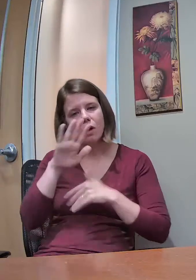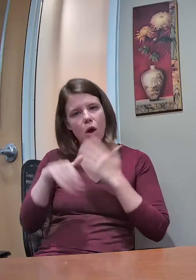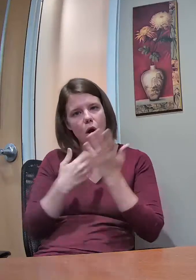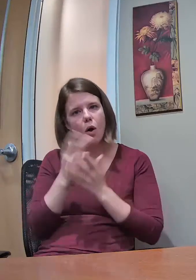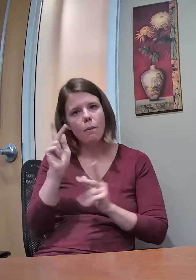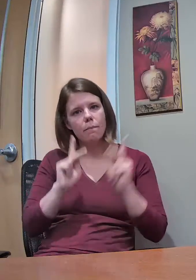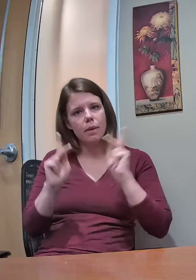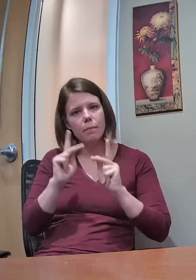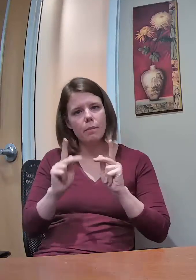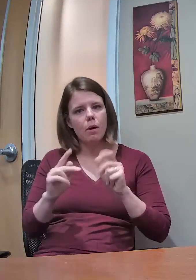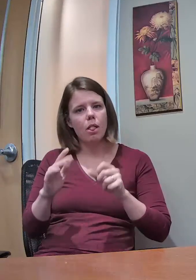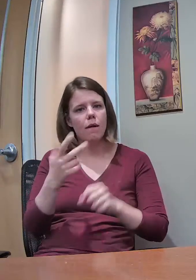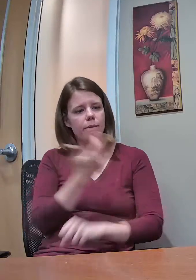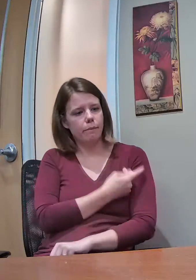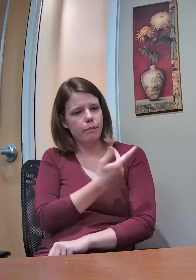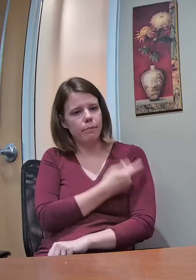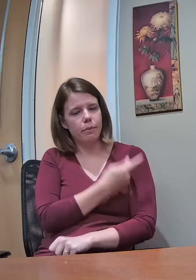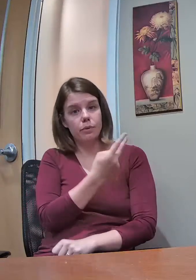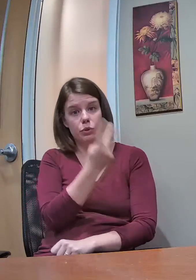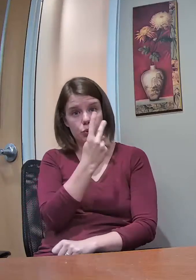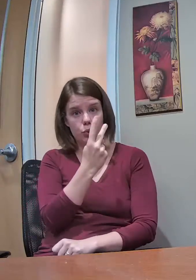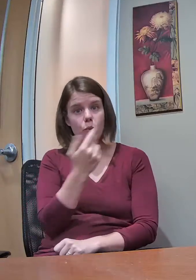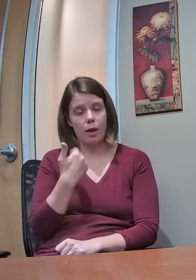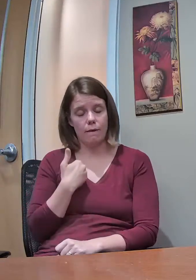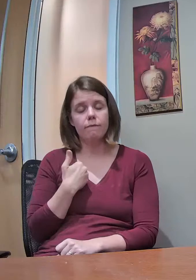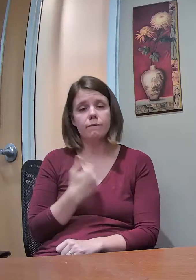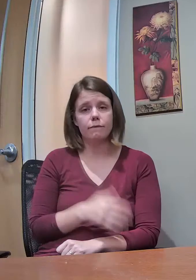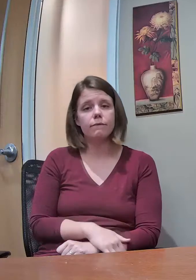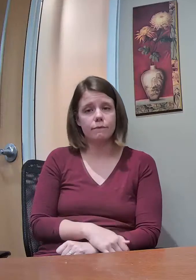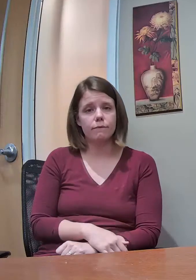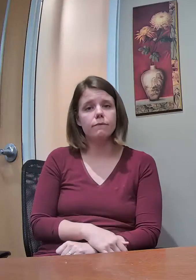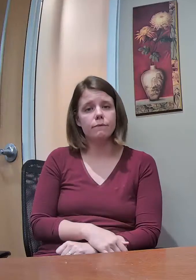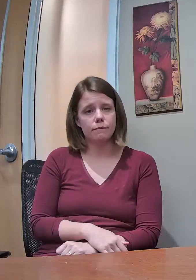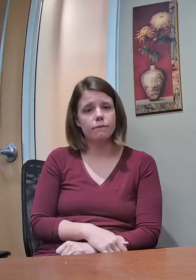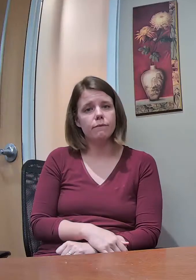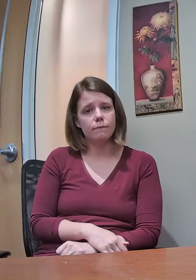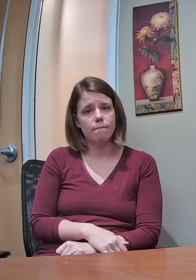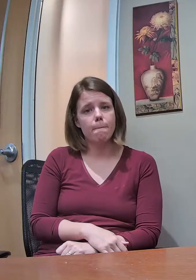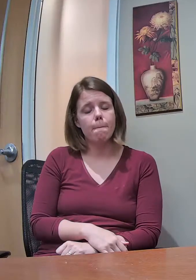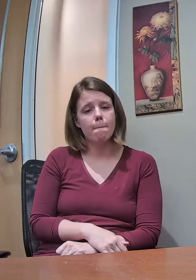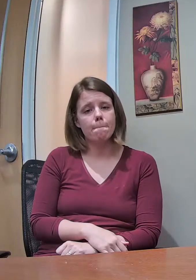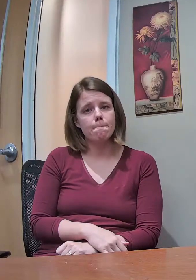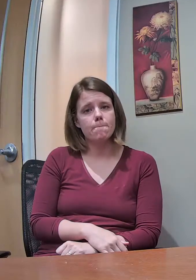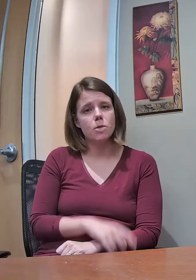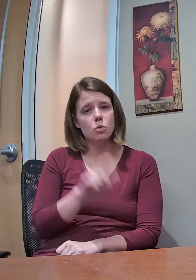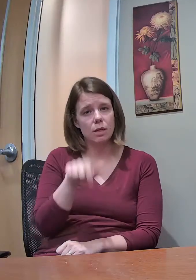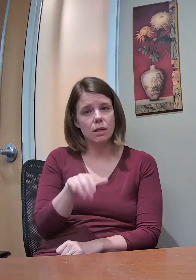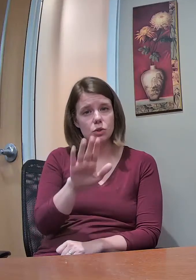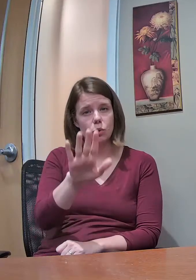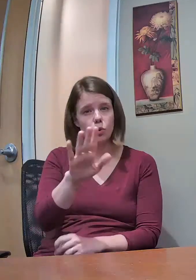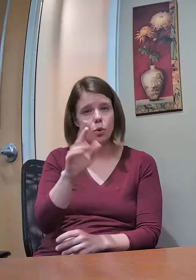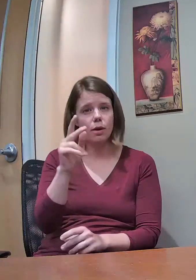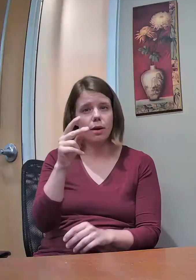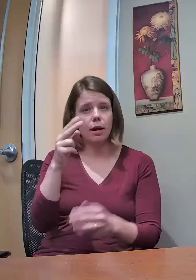We have some names. We may not have everybody, especially if it's a general visitor.